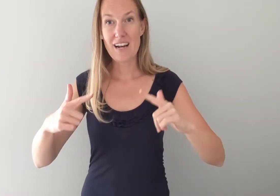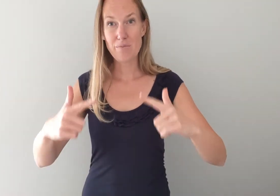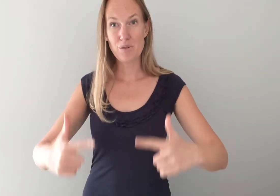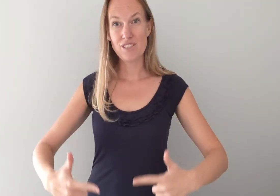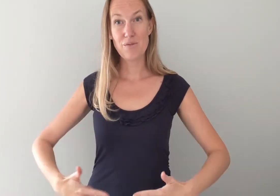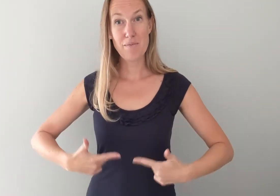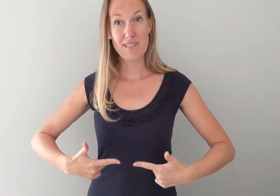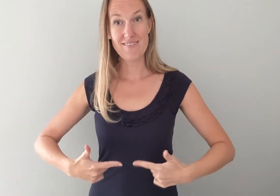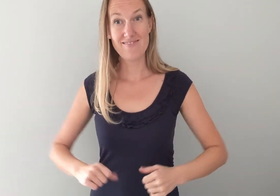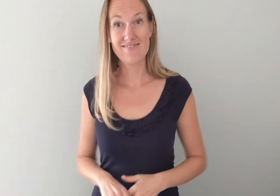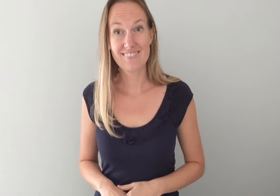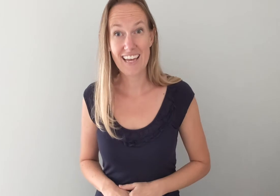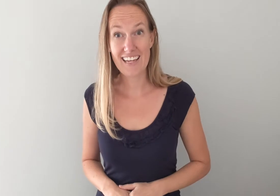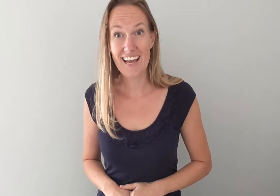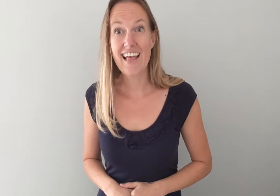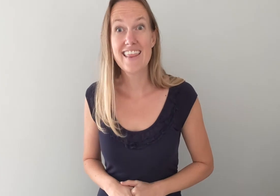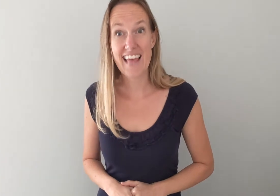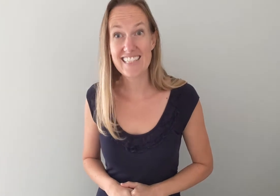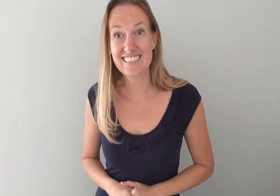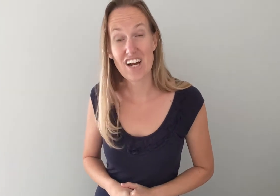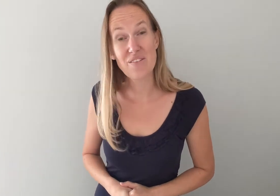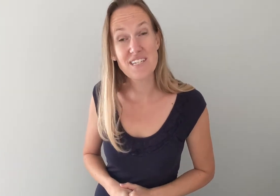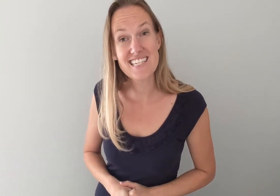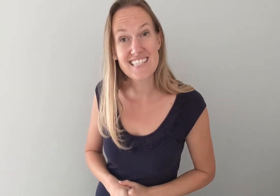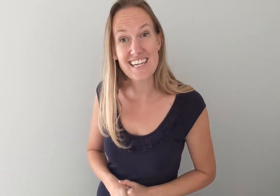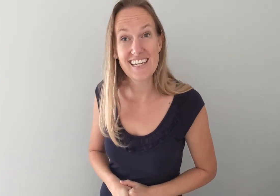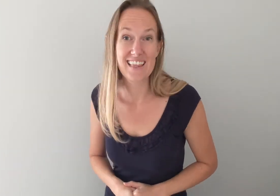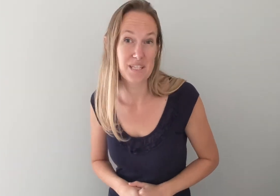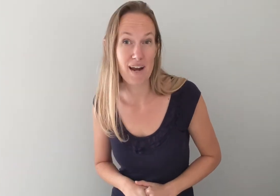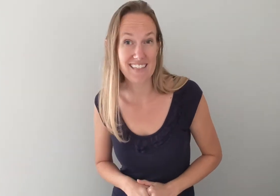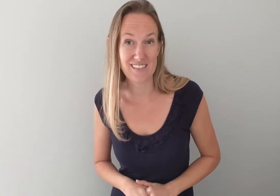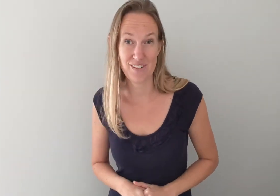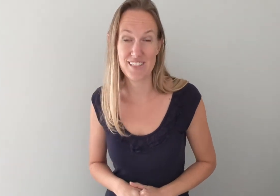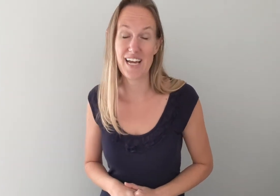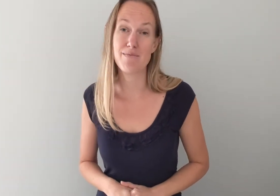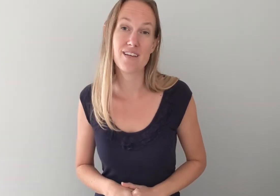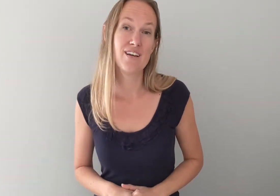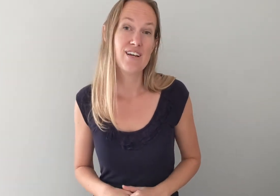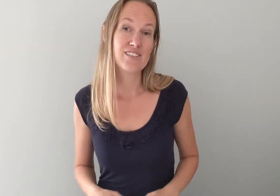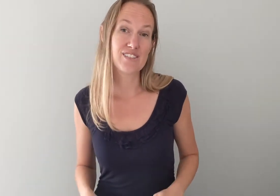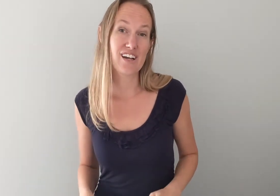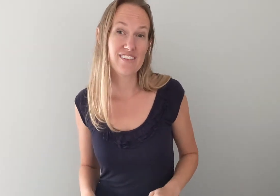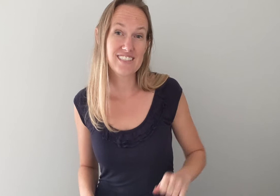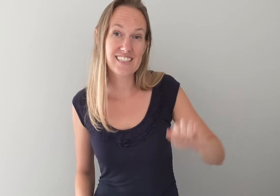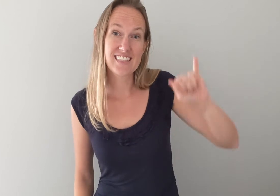up towards your ribs. Okay, that's John 3:16. Let's practice a few times. So John 3:6,